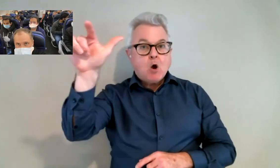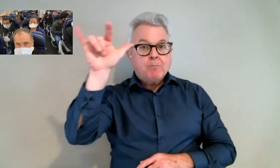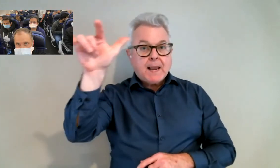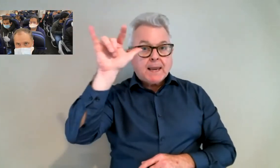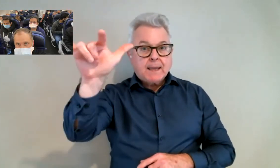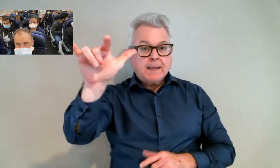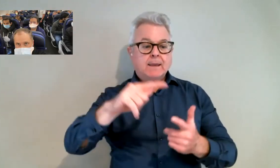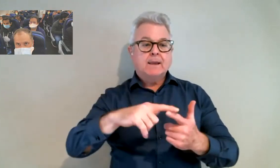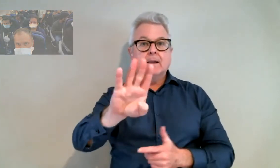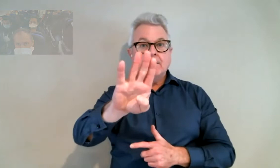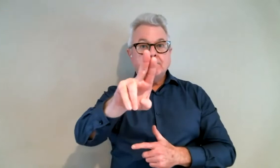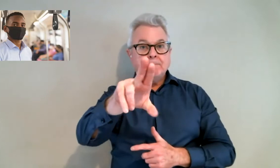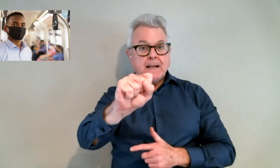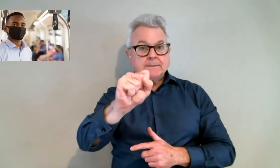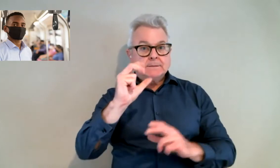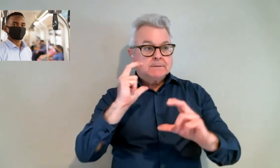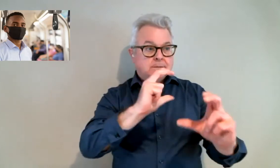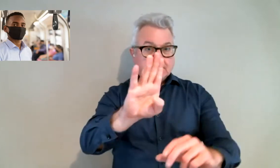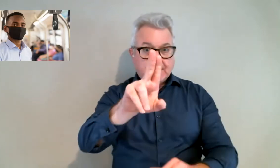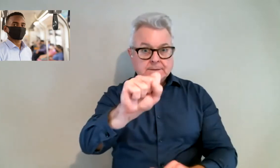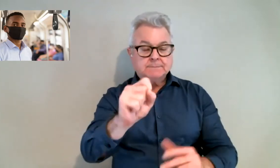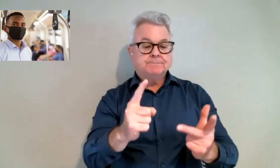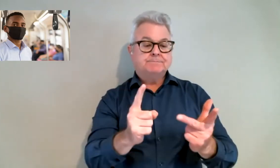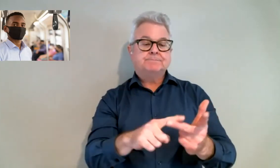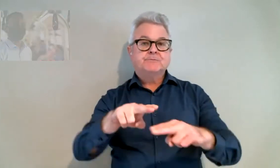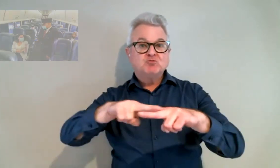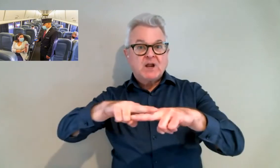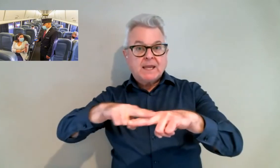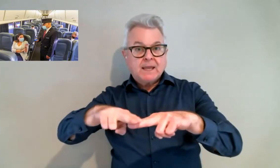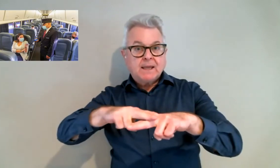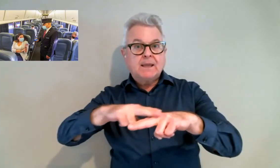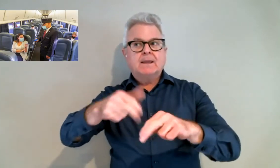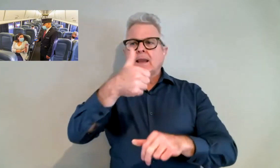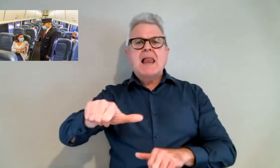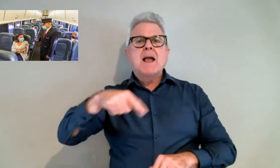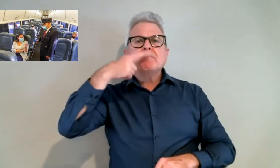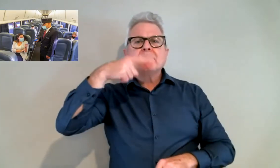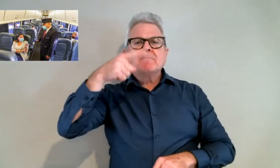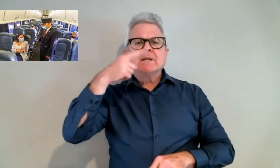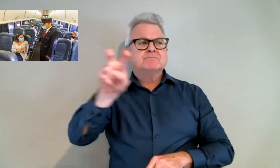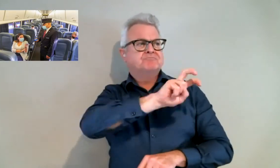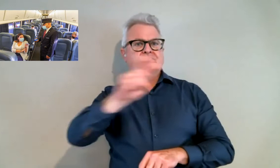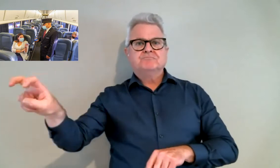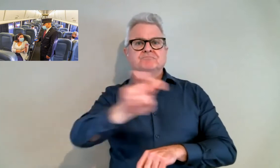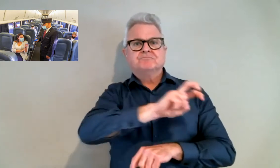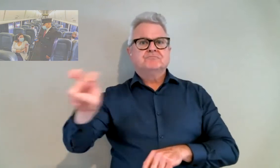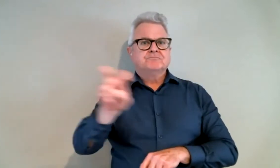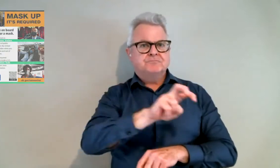When you're in public transportation, such as airports, buses, trains, and subways, any type of